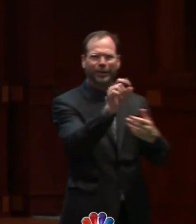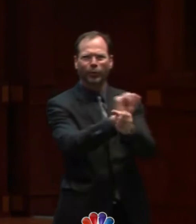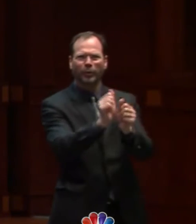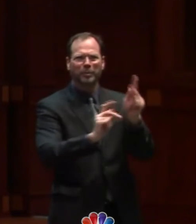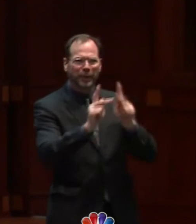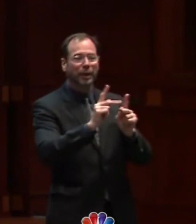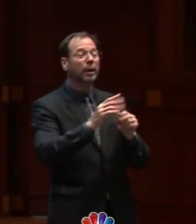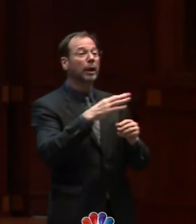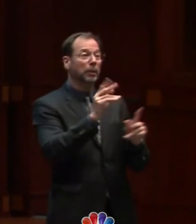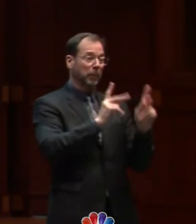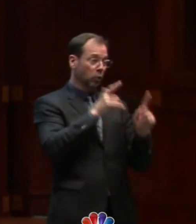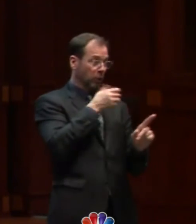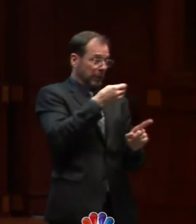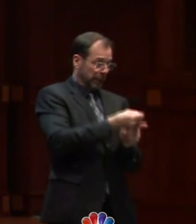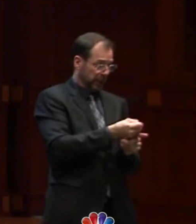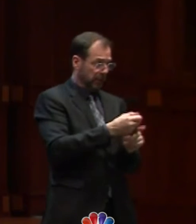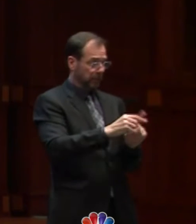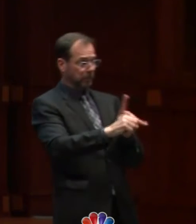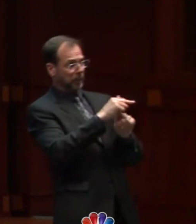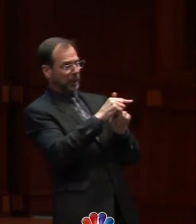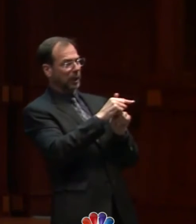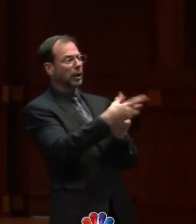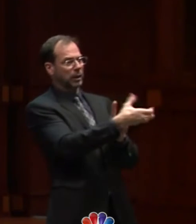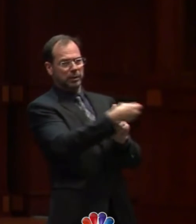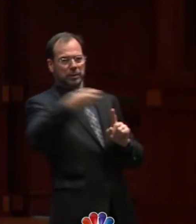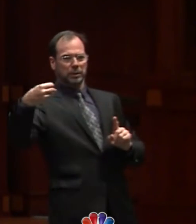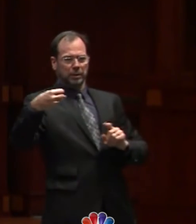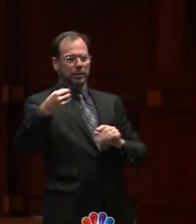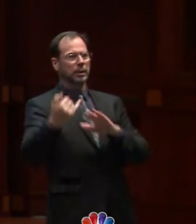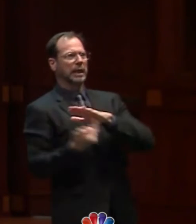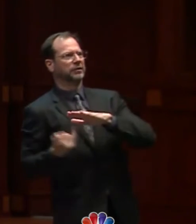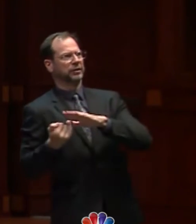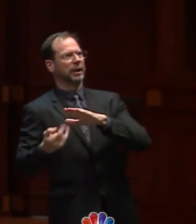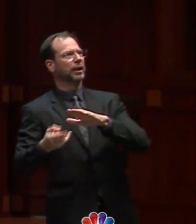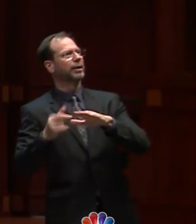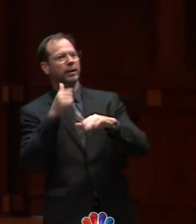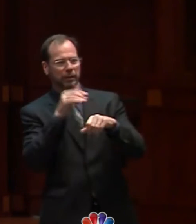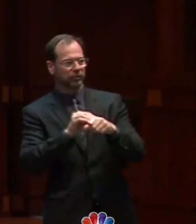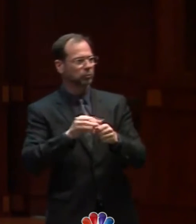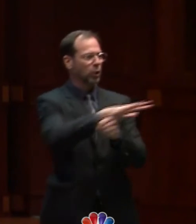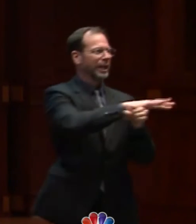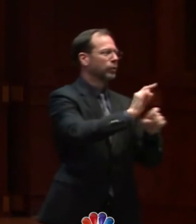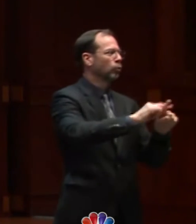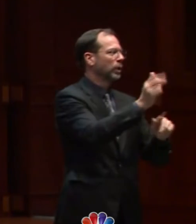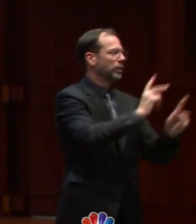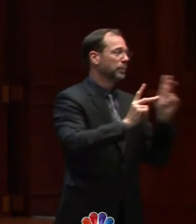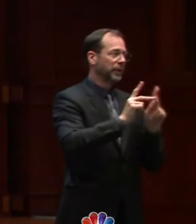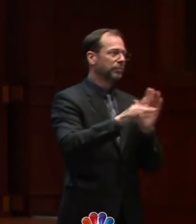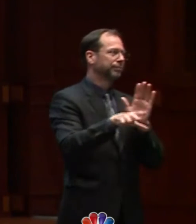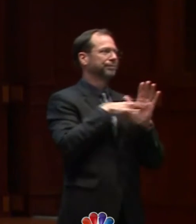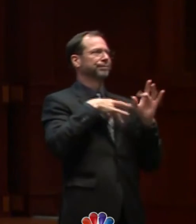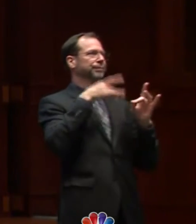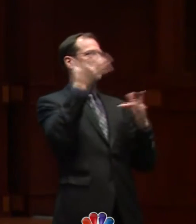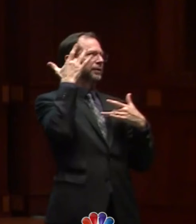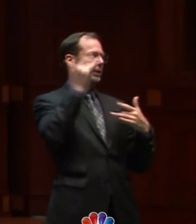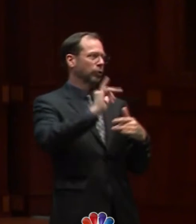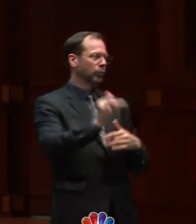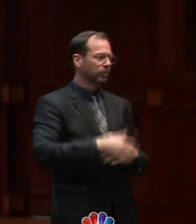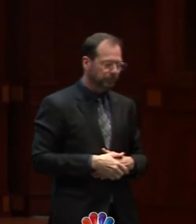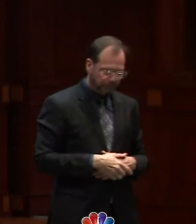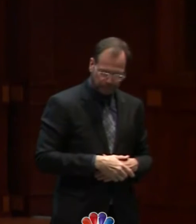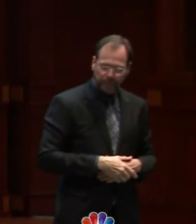identify those who do test positive so they can be isolated so that they don't cause anybody else to contract the coronavirus.